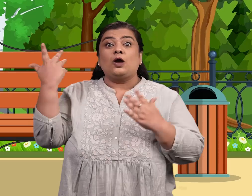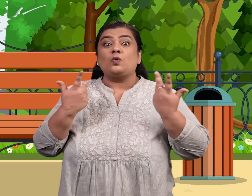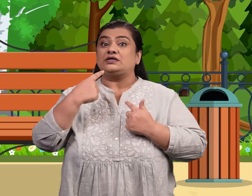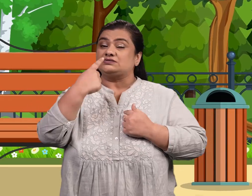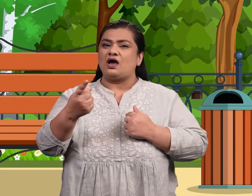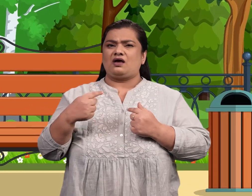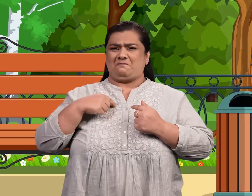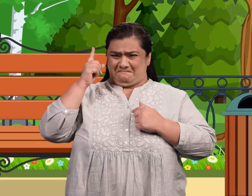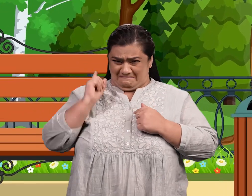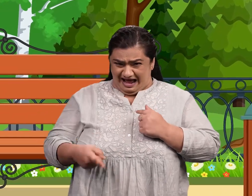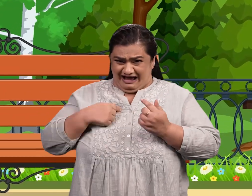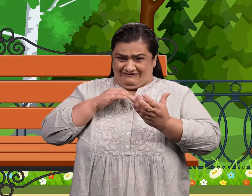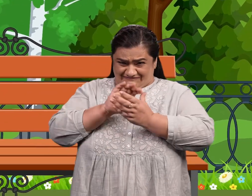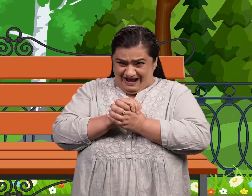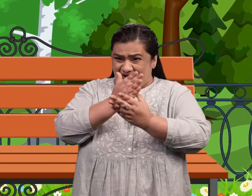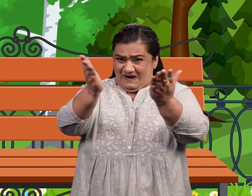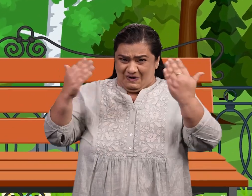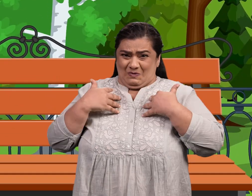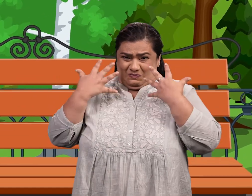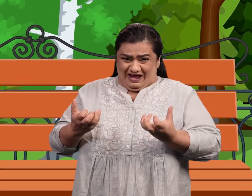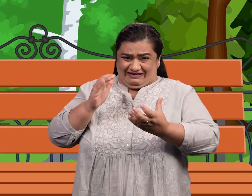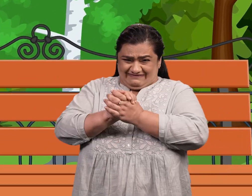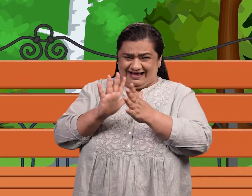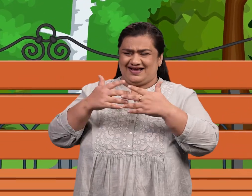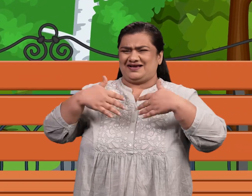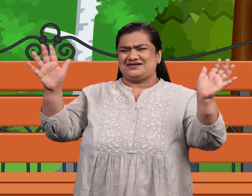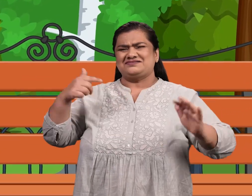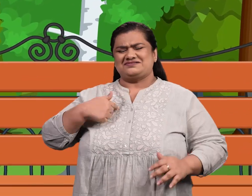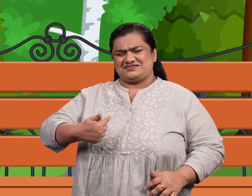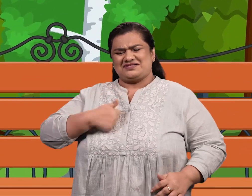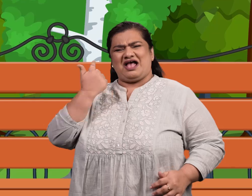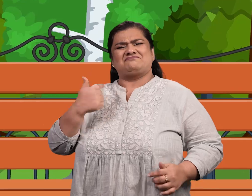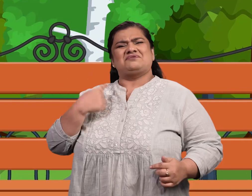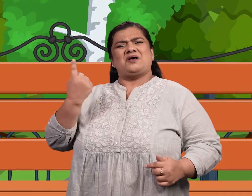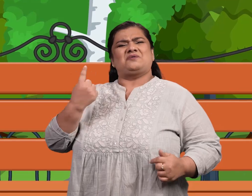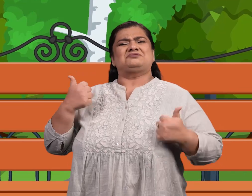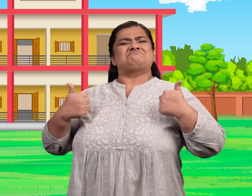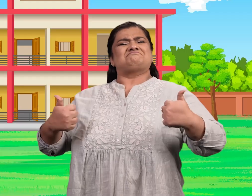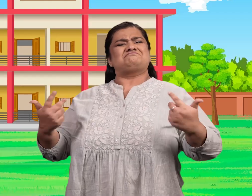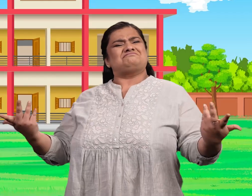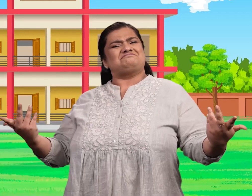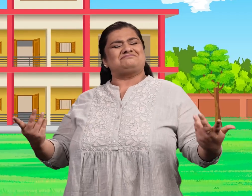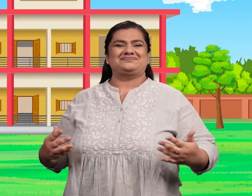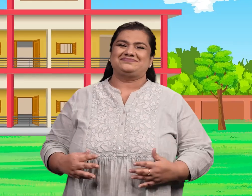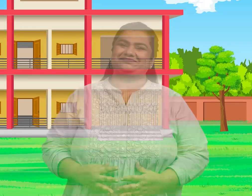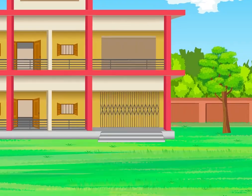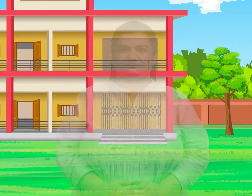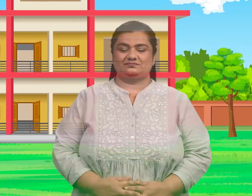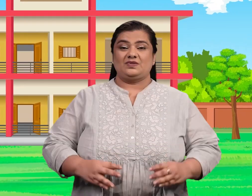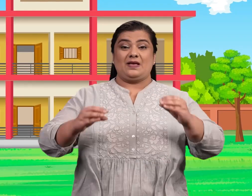Bharat would think to himself, "Why do I need friends? I can do everything on my own."